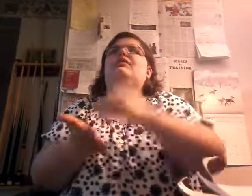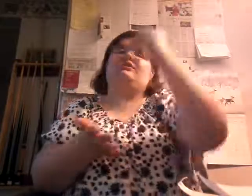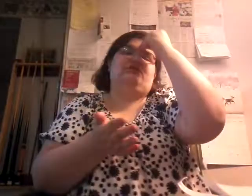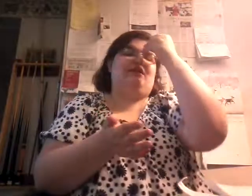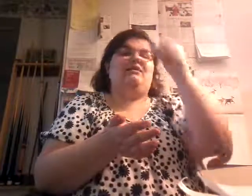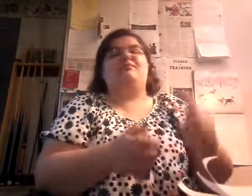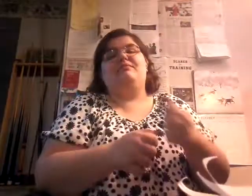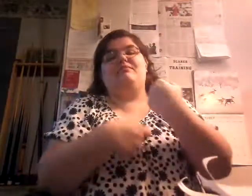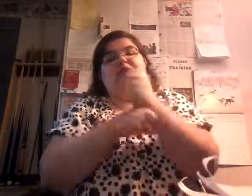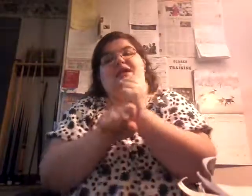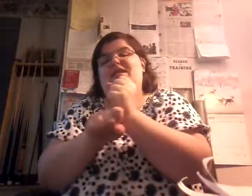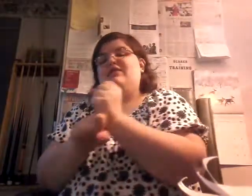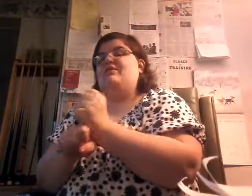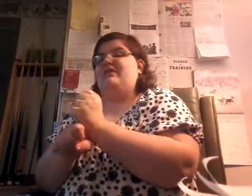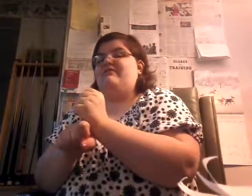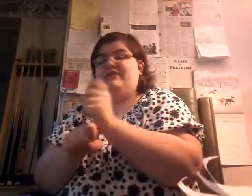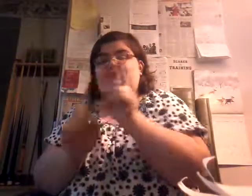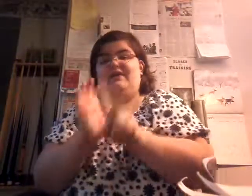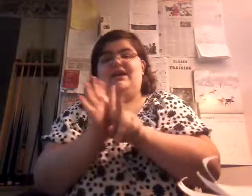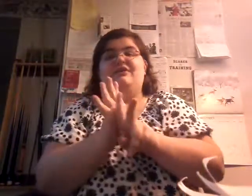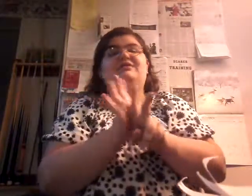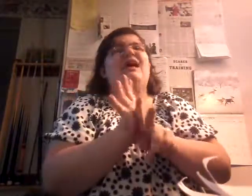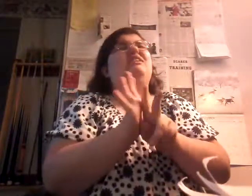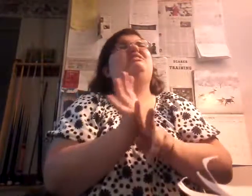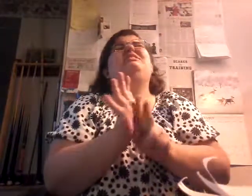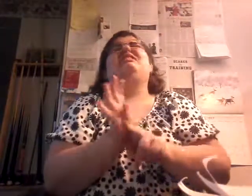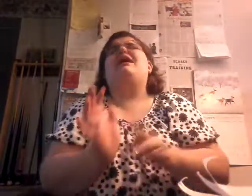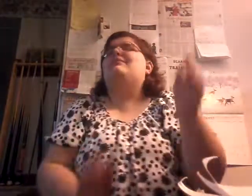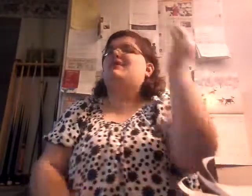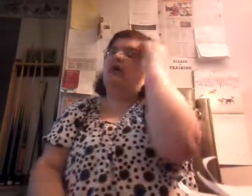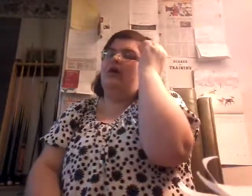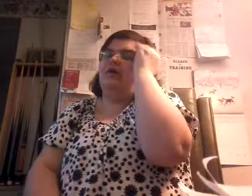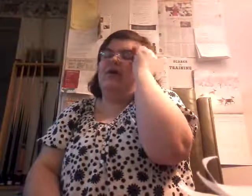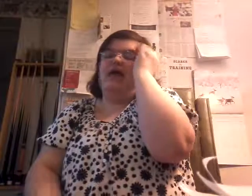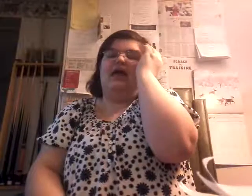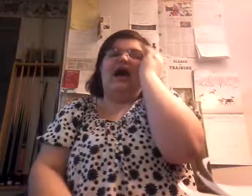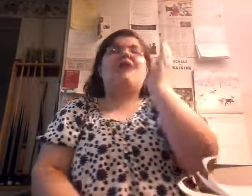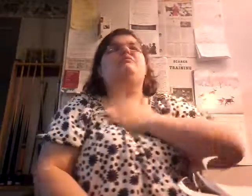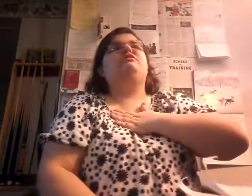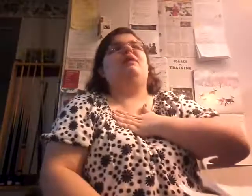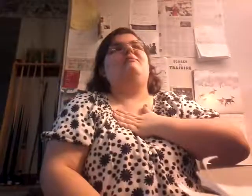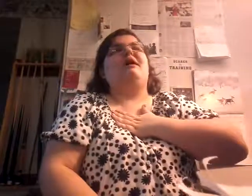learn so I can make another one of these videos, just let me know. And I will do my